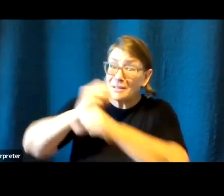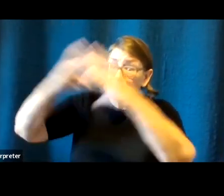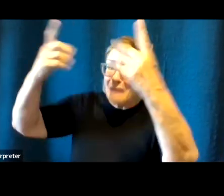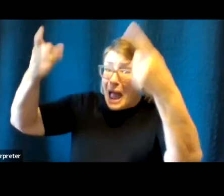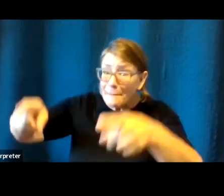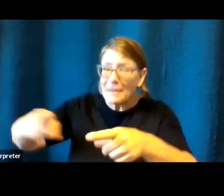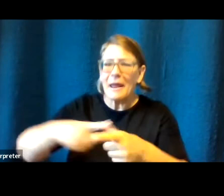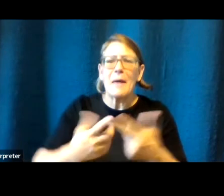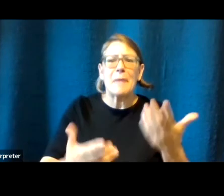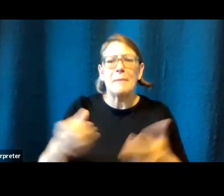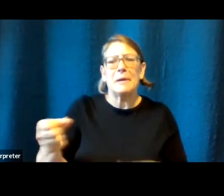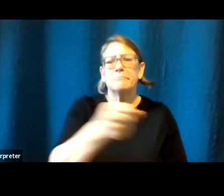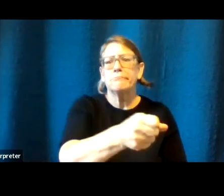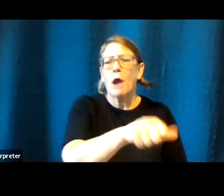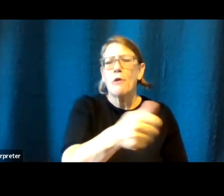someone talk about